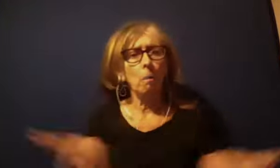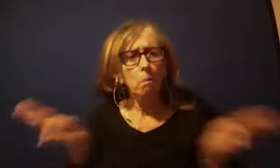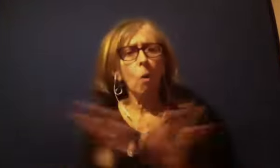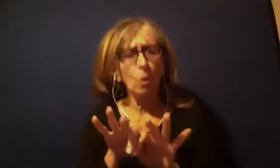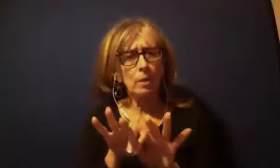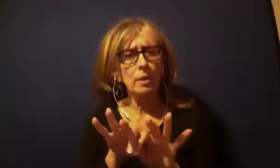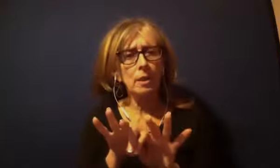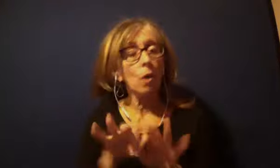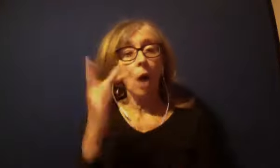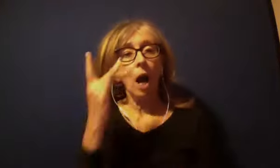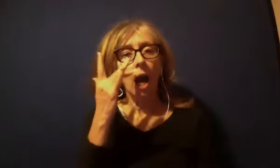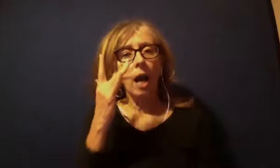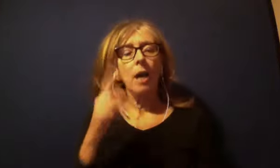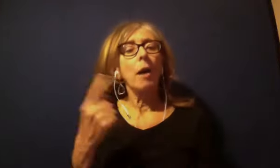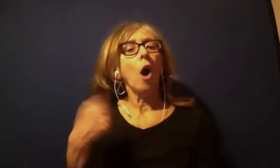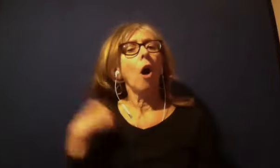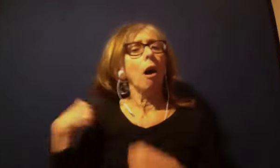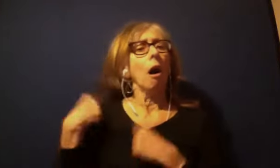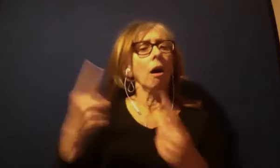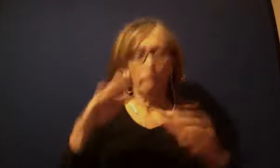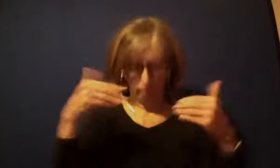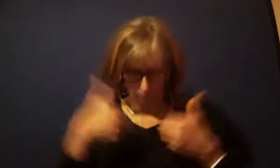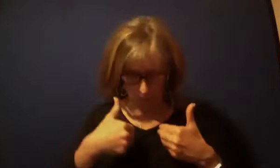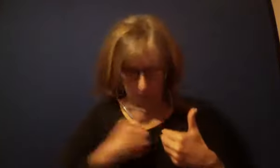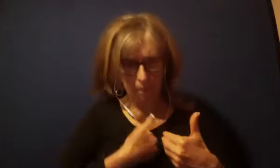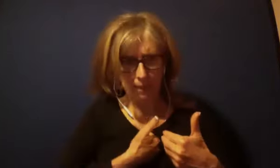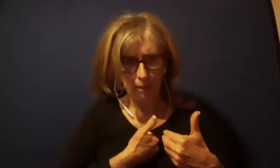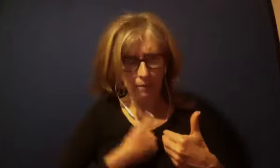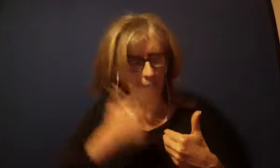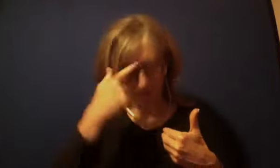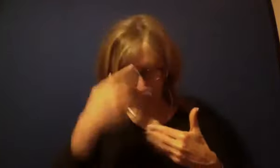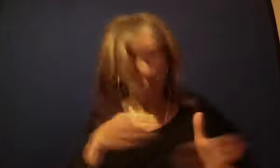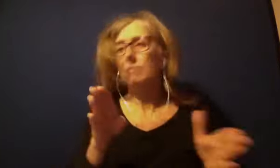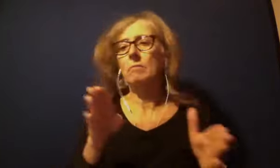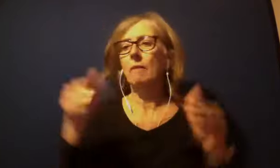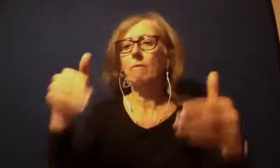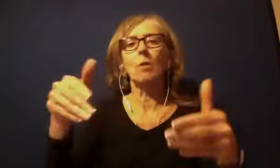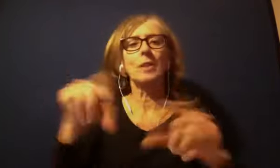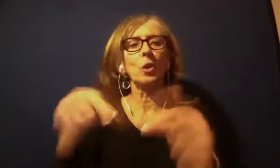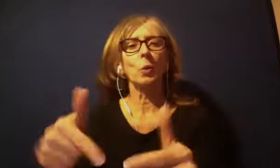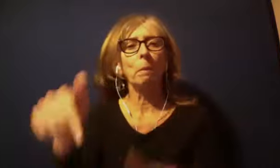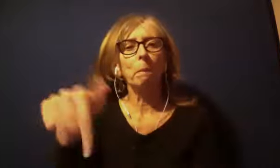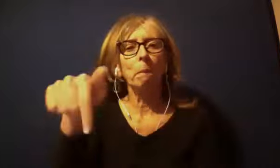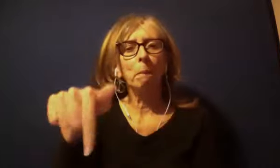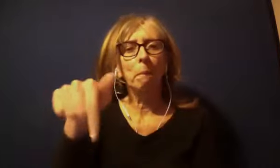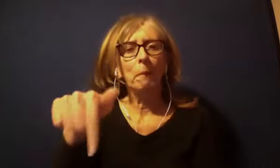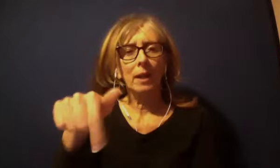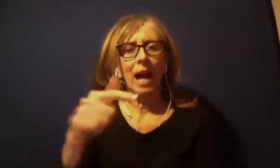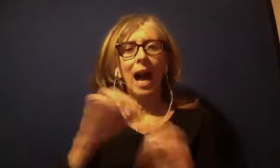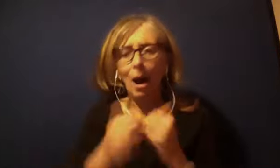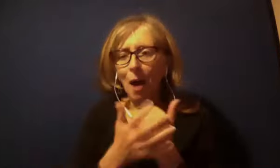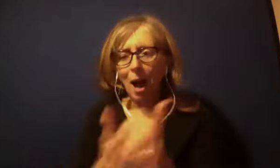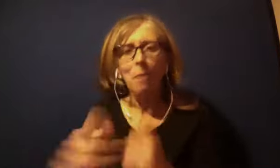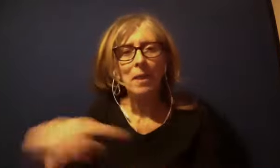me, start thinking of the other people, the newcomers in the group, and how we can help those people. And I'd never been introduced to any of